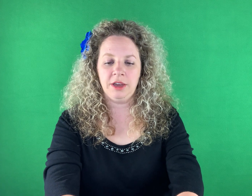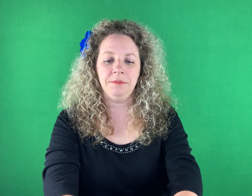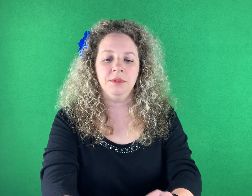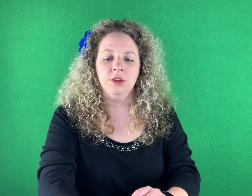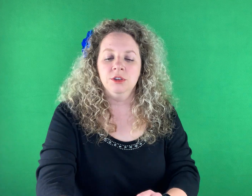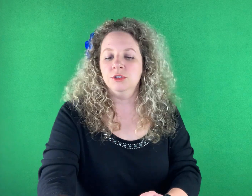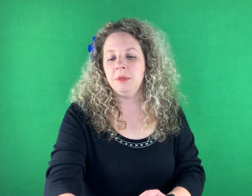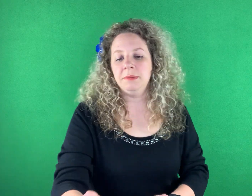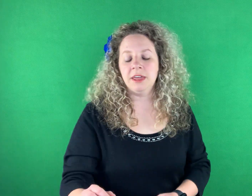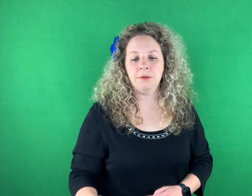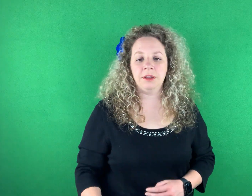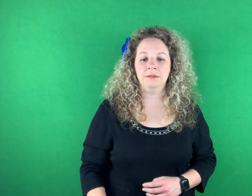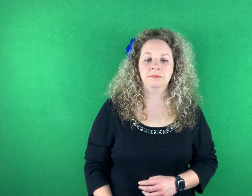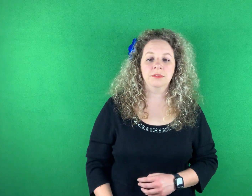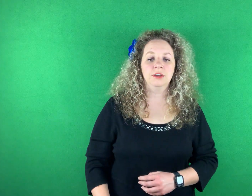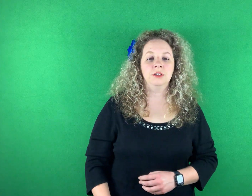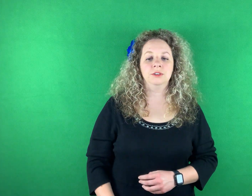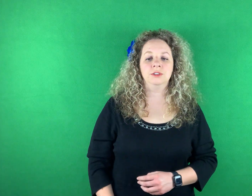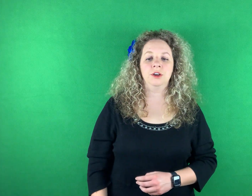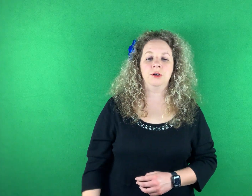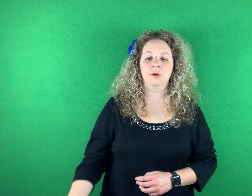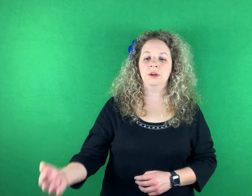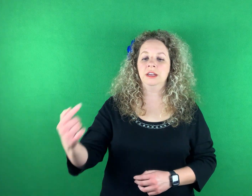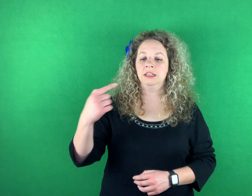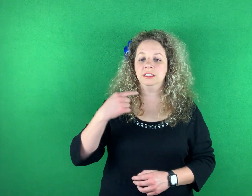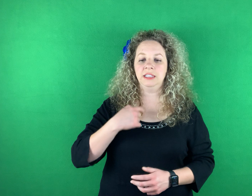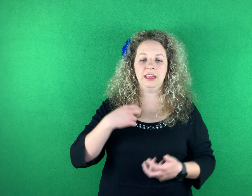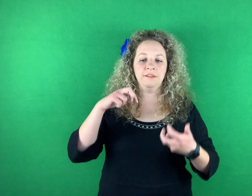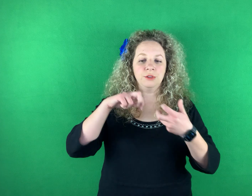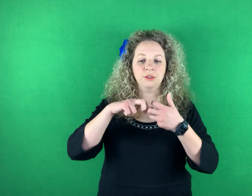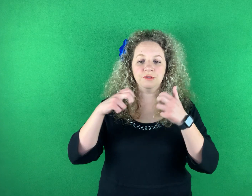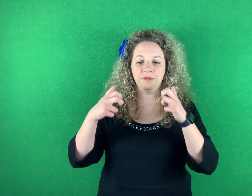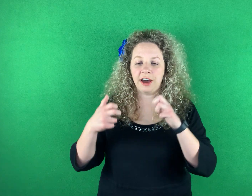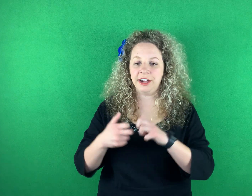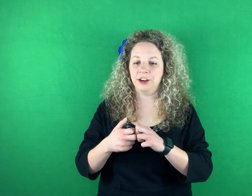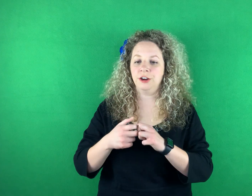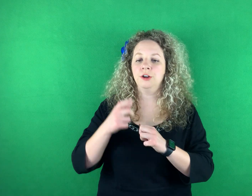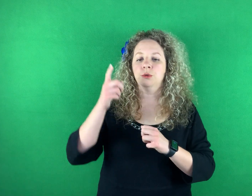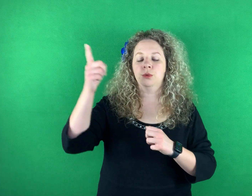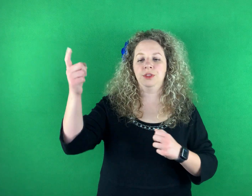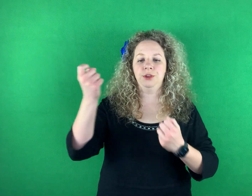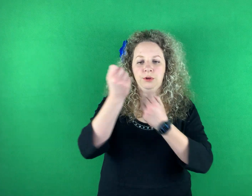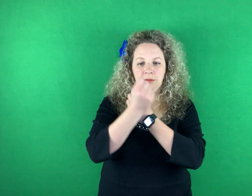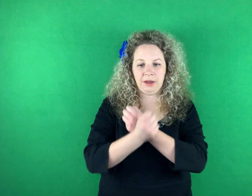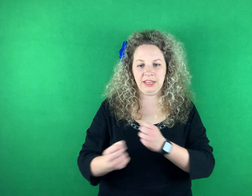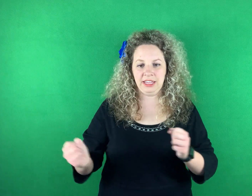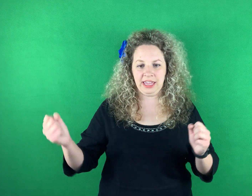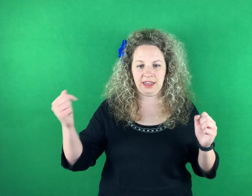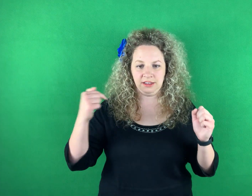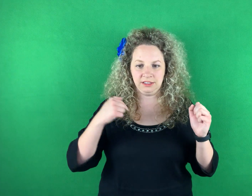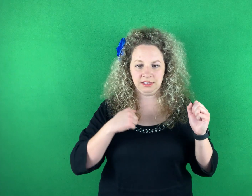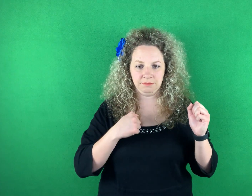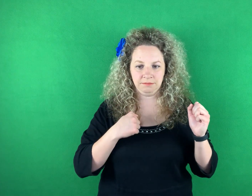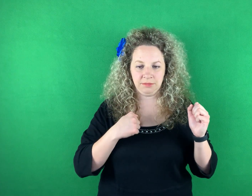Okay, so maybe that one. So save through the fire with your mighty hand.